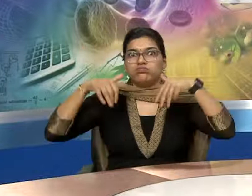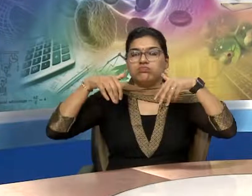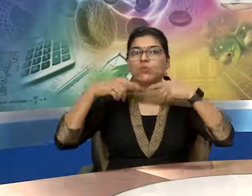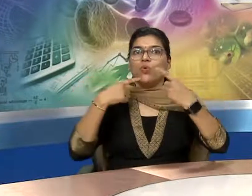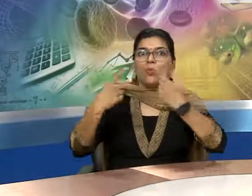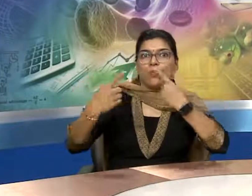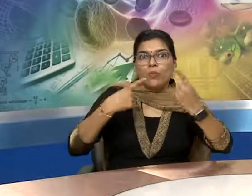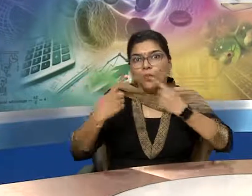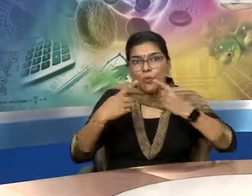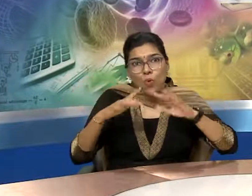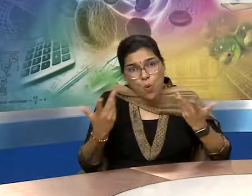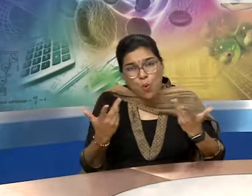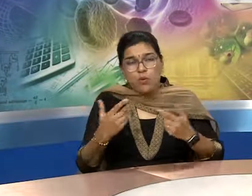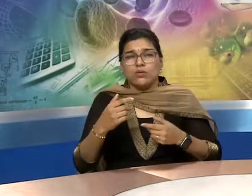or seminars,